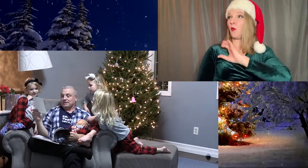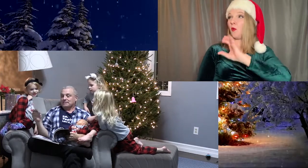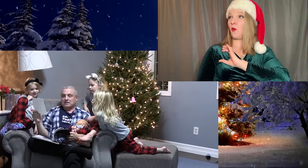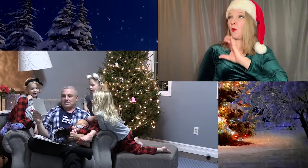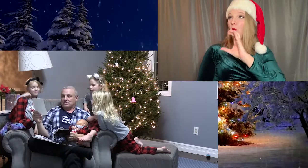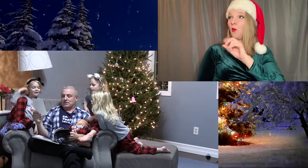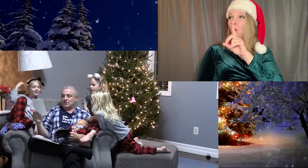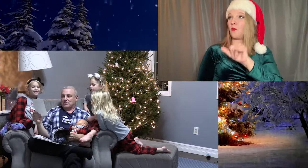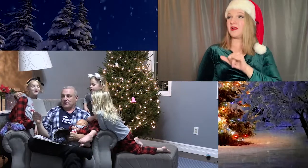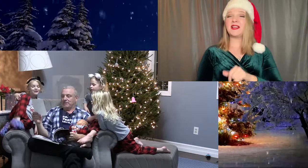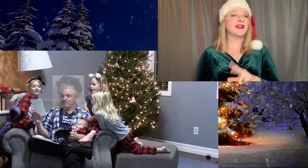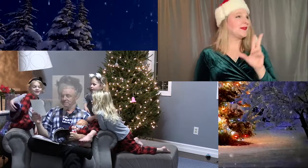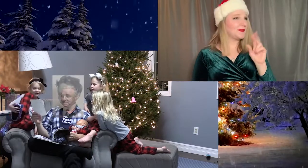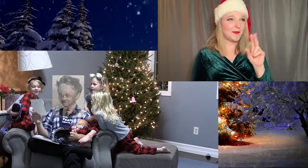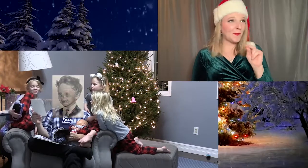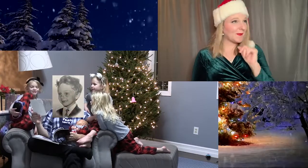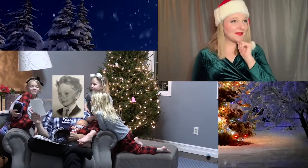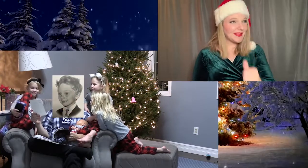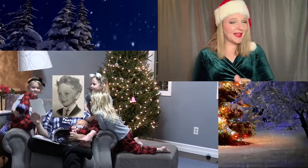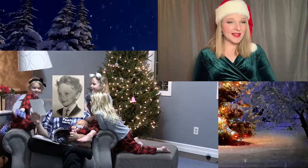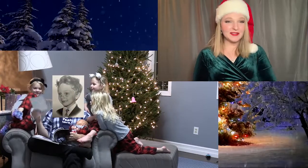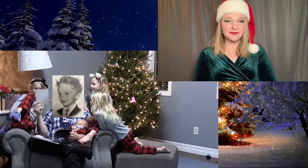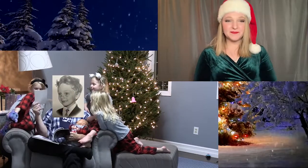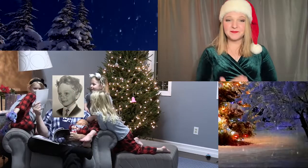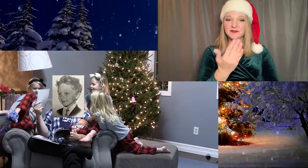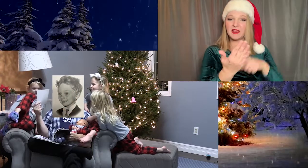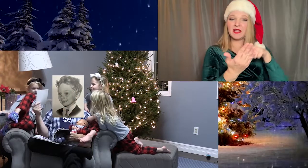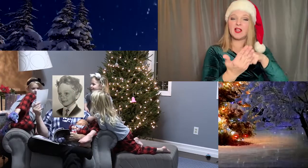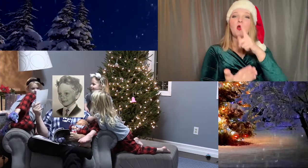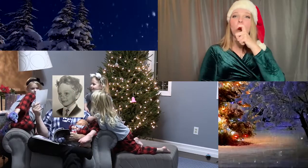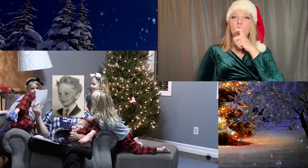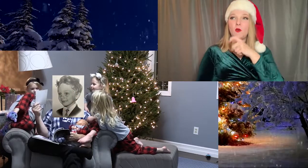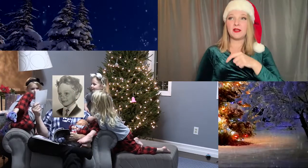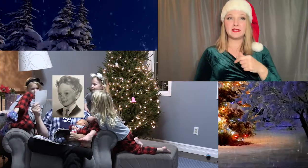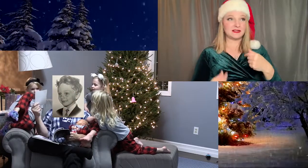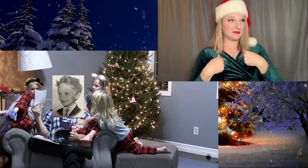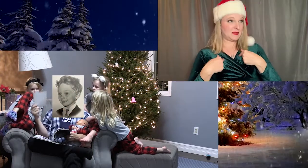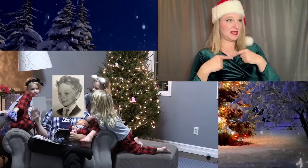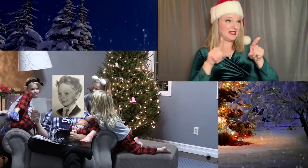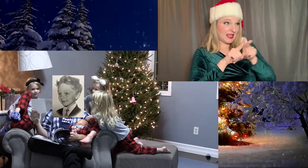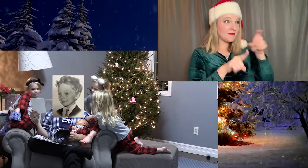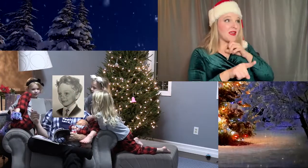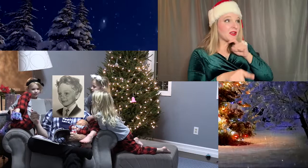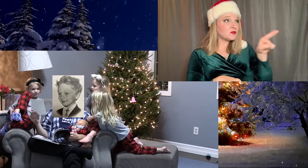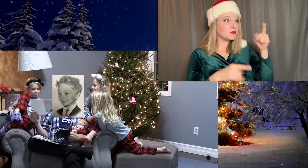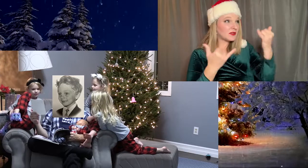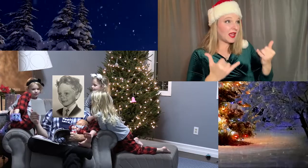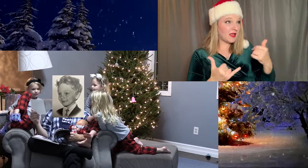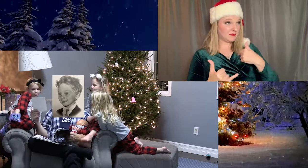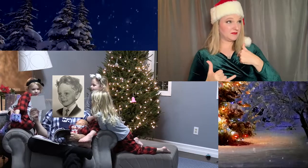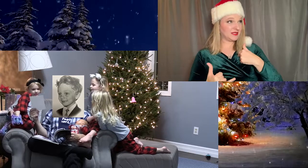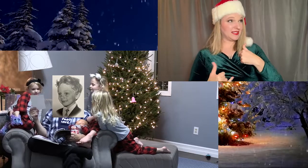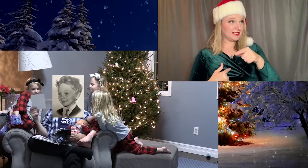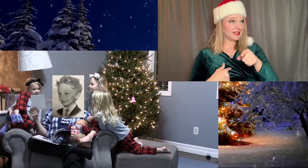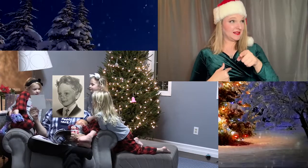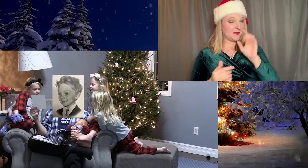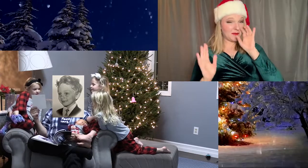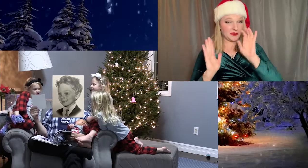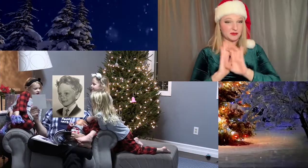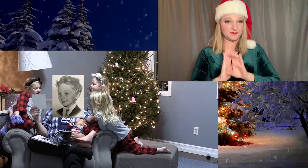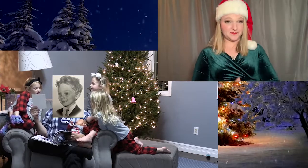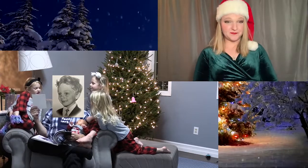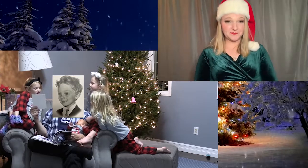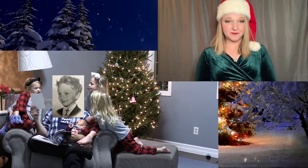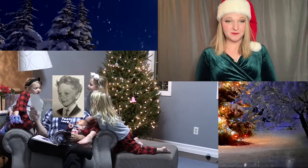Uncle Cody. That's not Uncle Cody. You lost the tooth? Who is that? You. That's me when I was your age. And let me